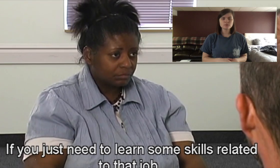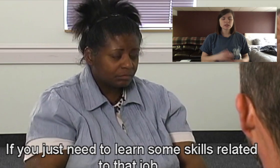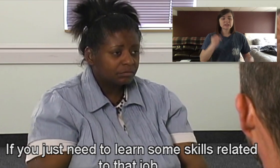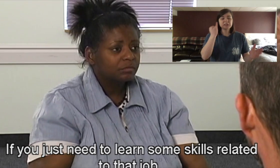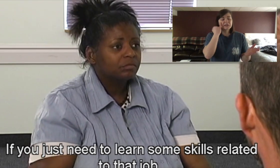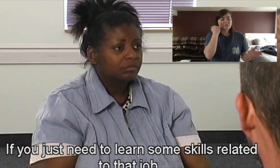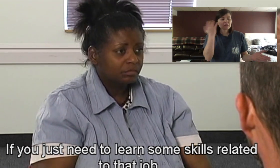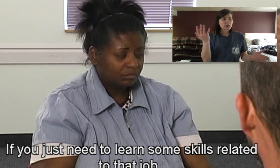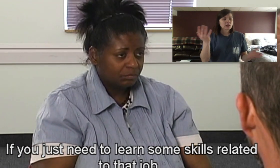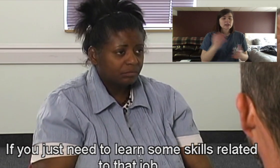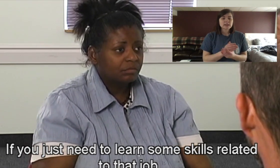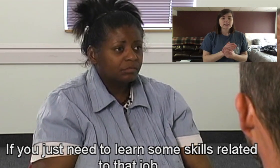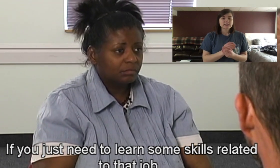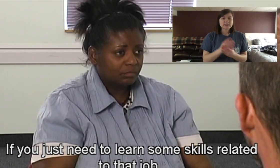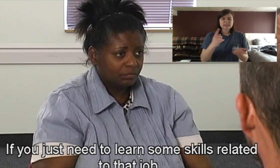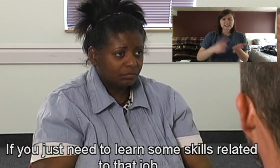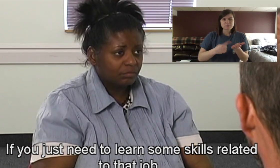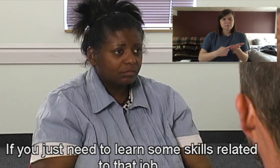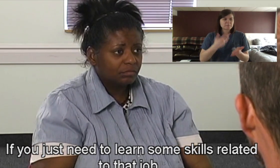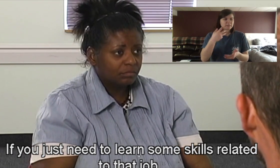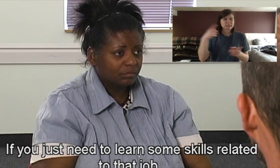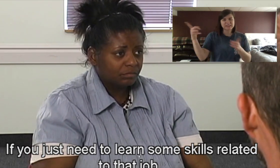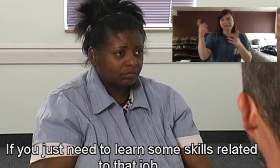If you just need